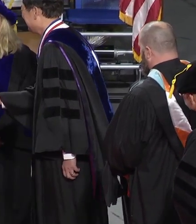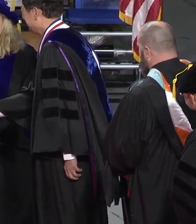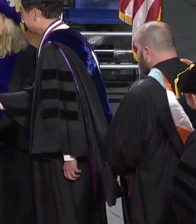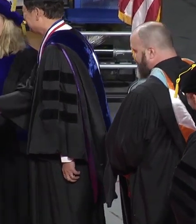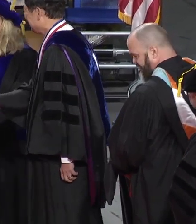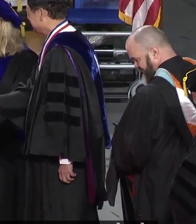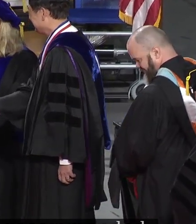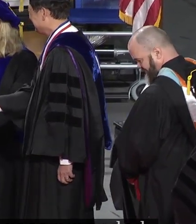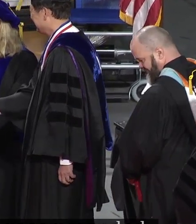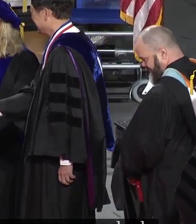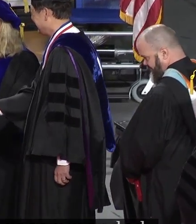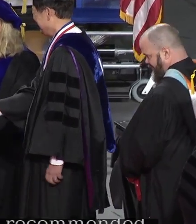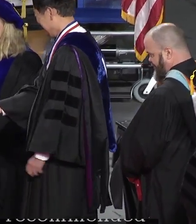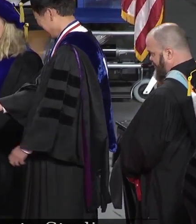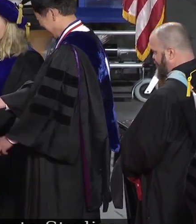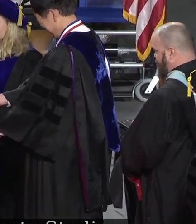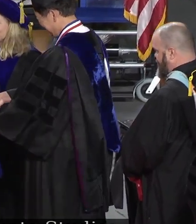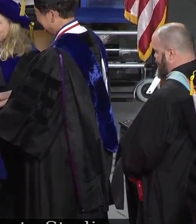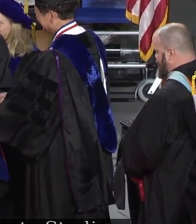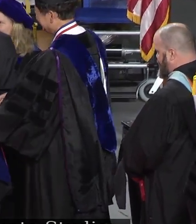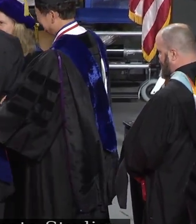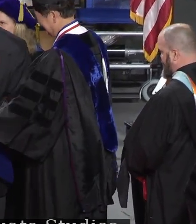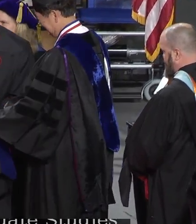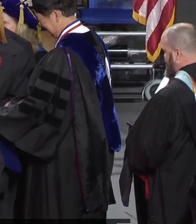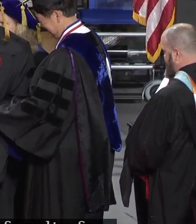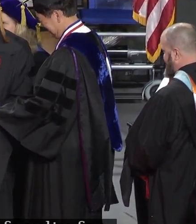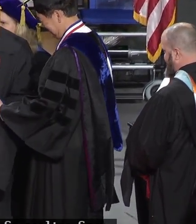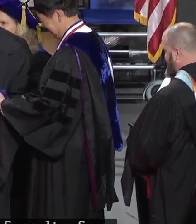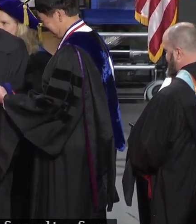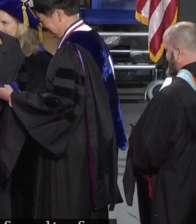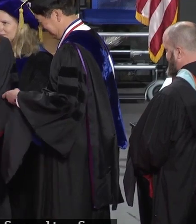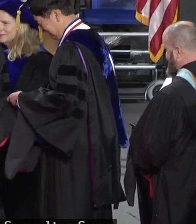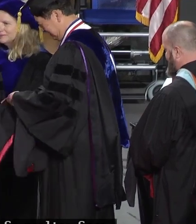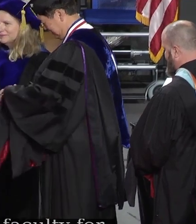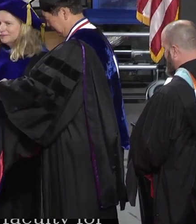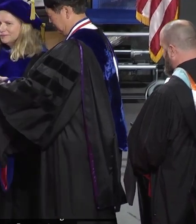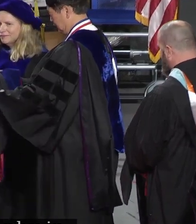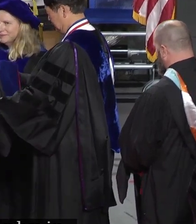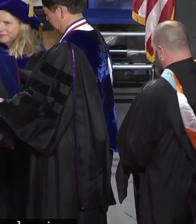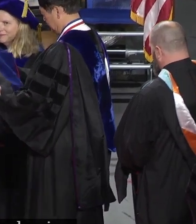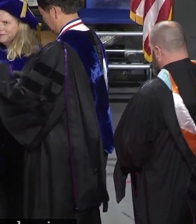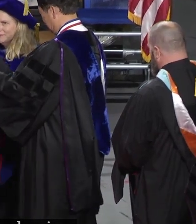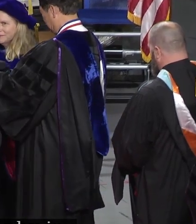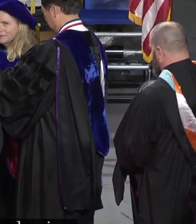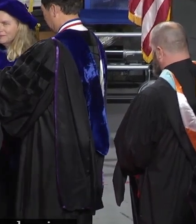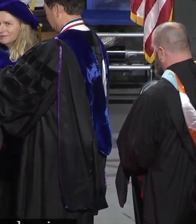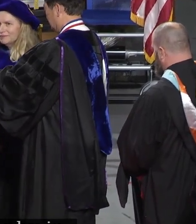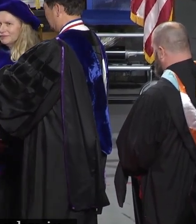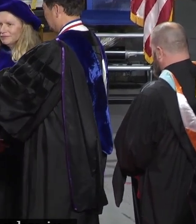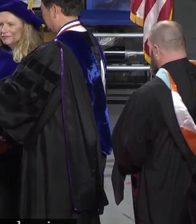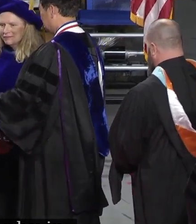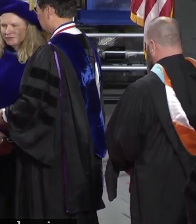Graduate Studies and the graduate faculty for the Doctor of Philosophy in Chemical Engineering.